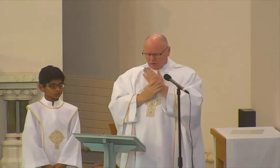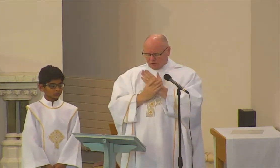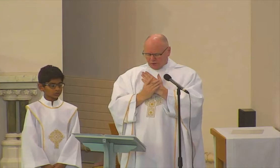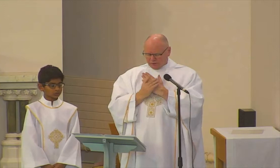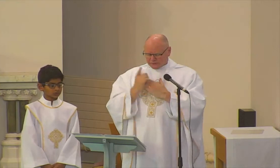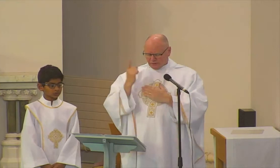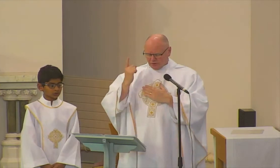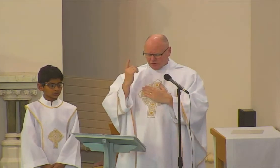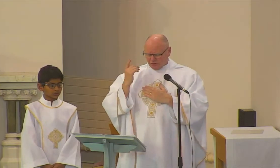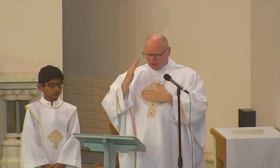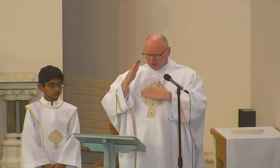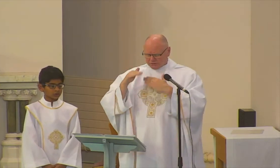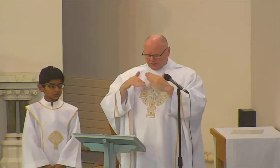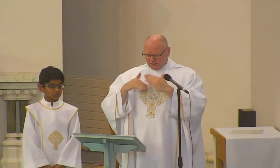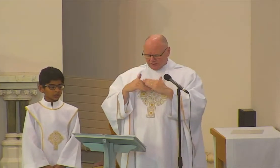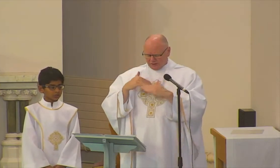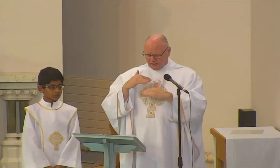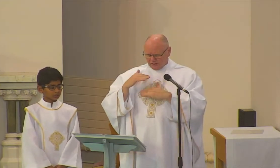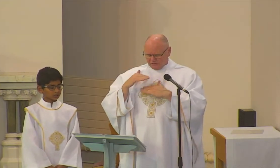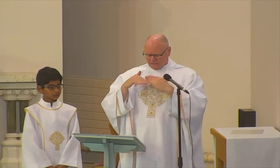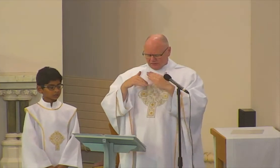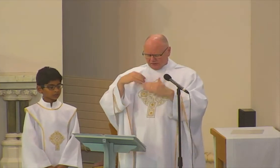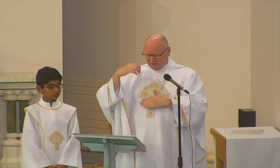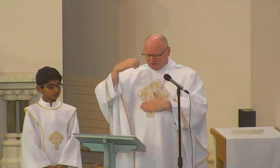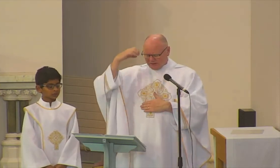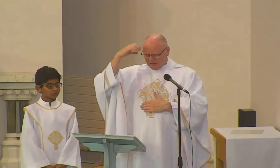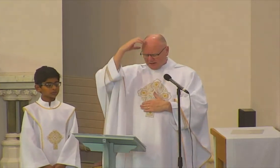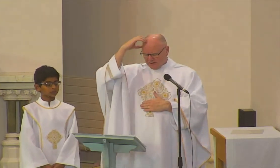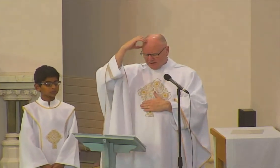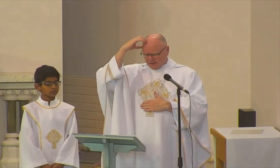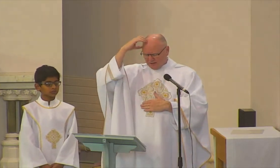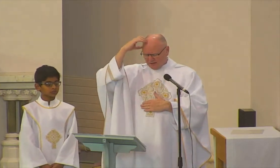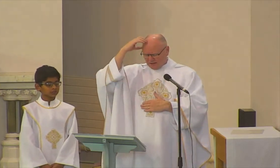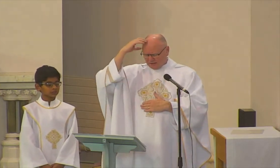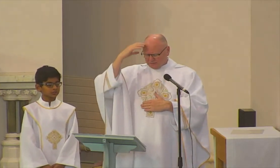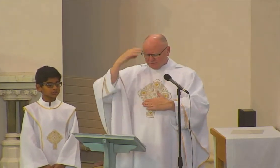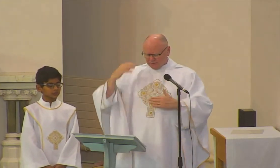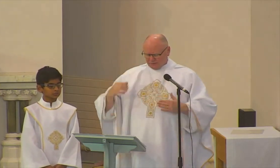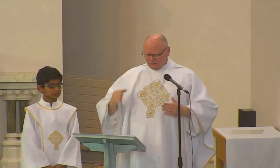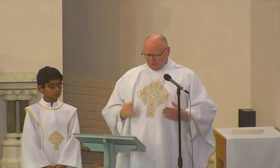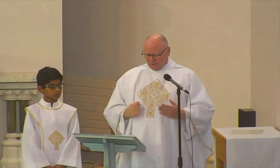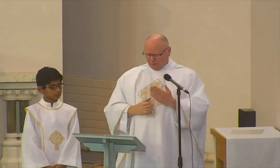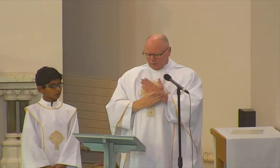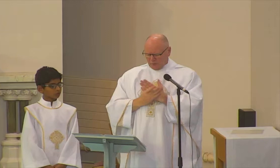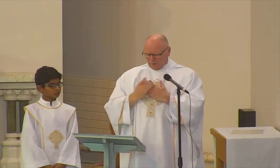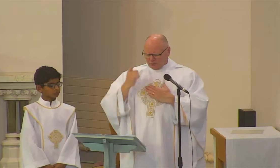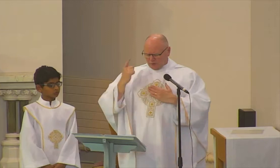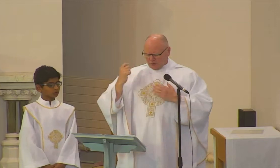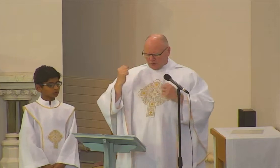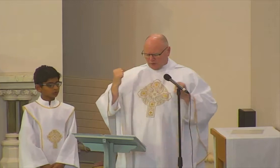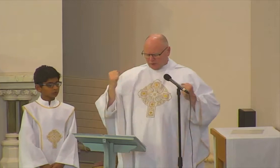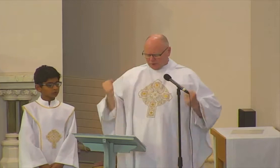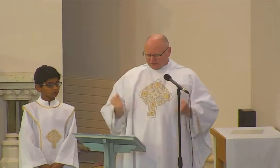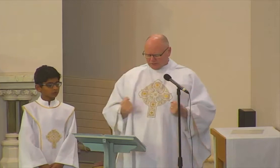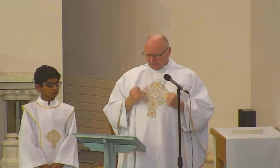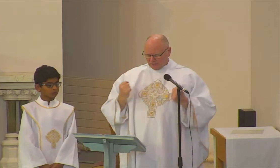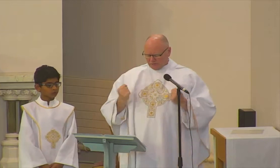Lord God, heavenly King, O God,